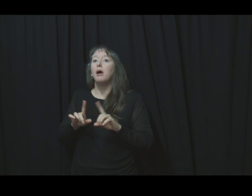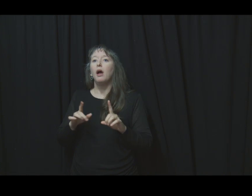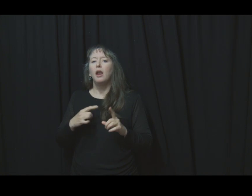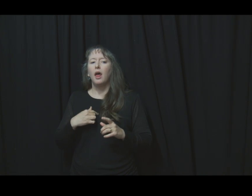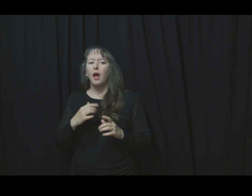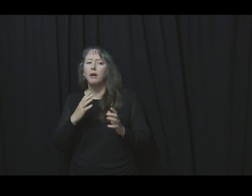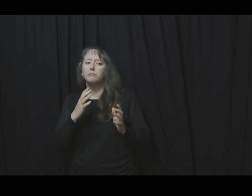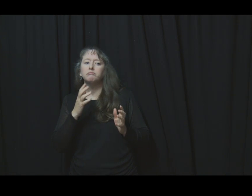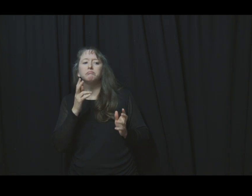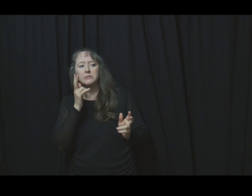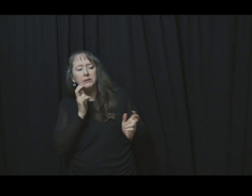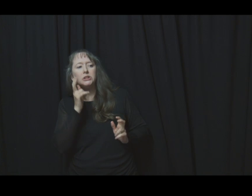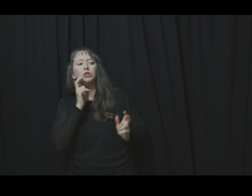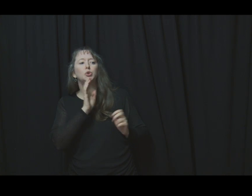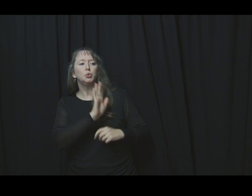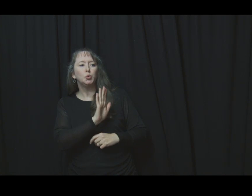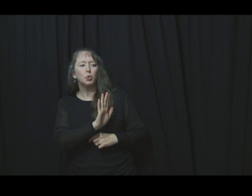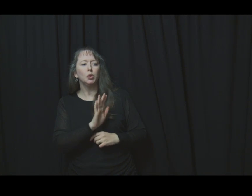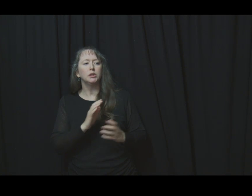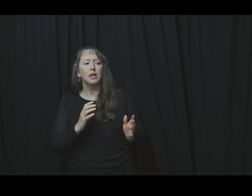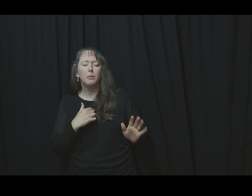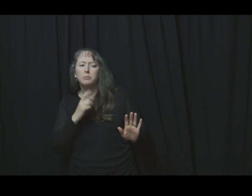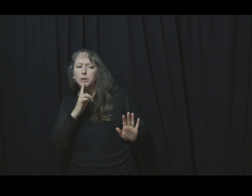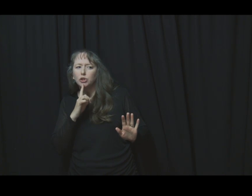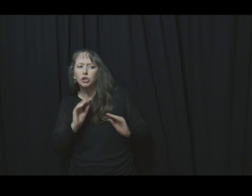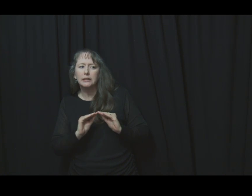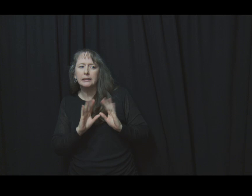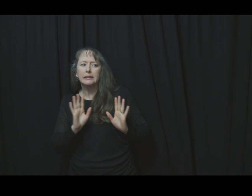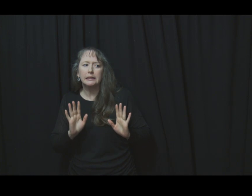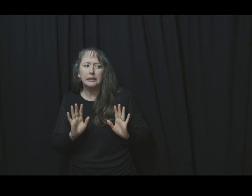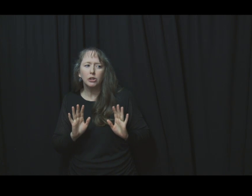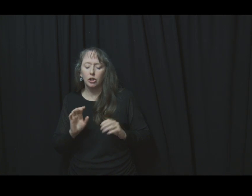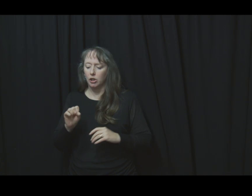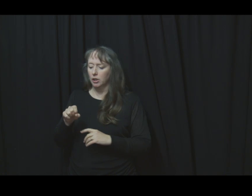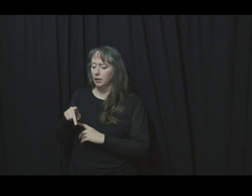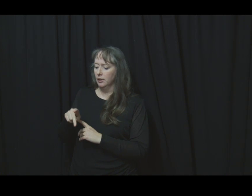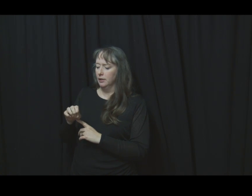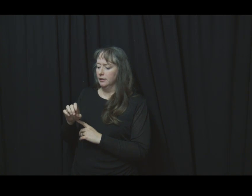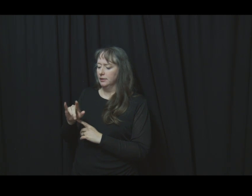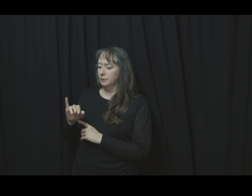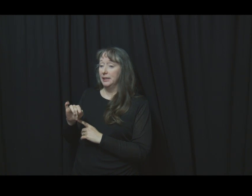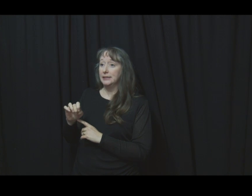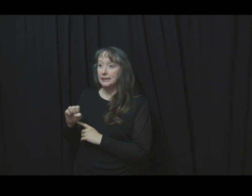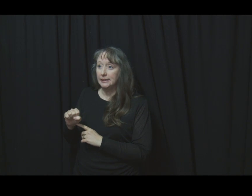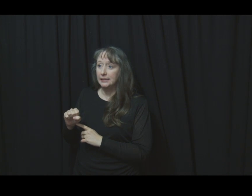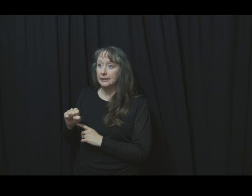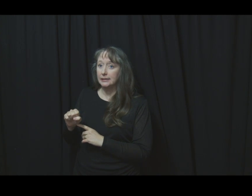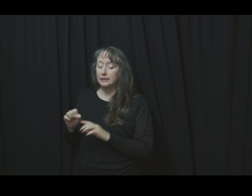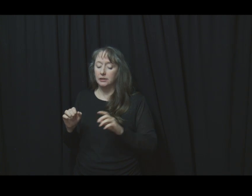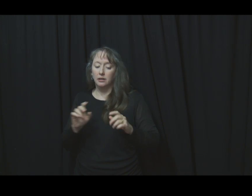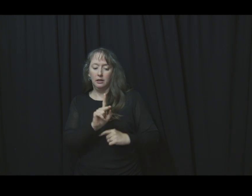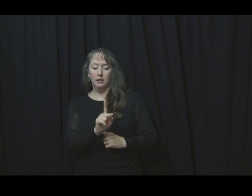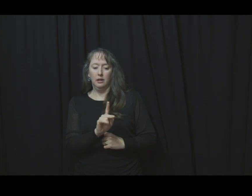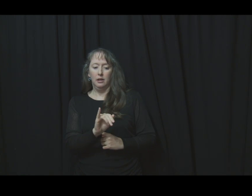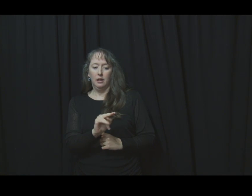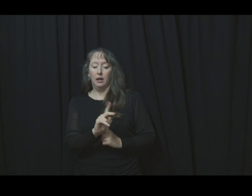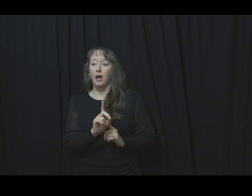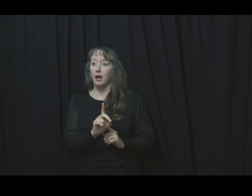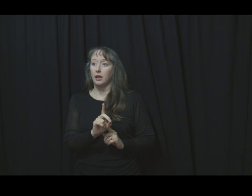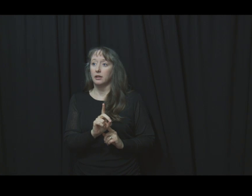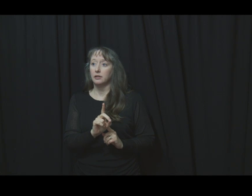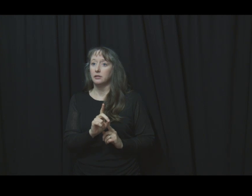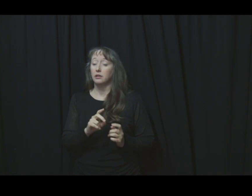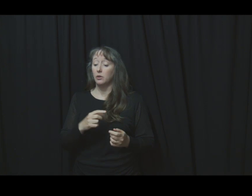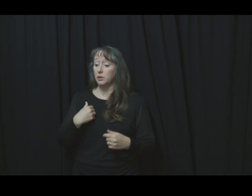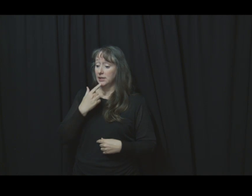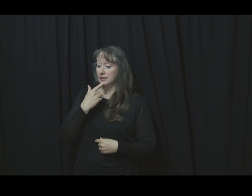I believe you're confusing terms in regard to species and kinds, because we're not saying God created all those